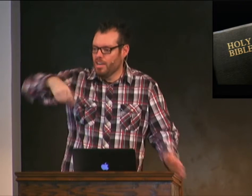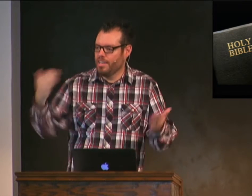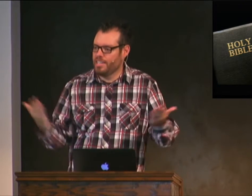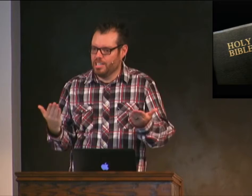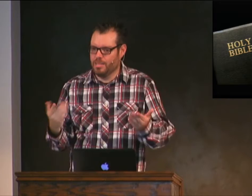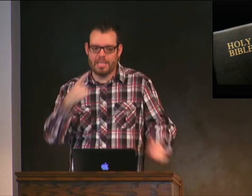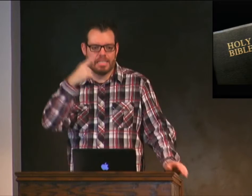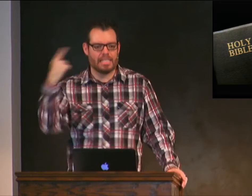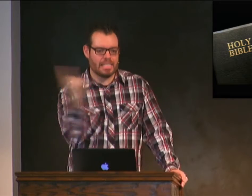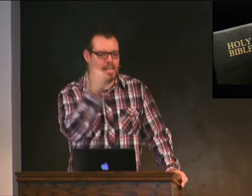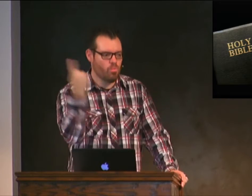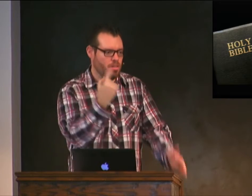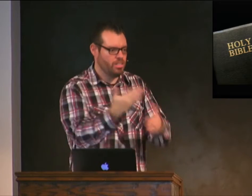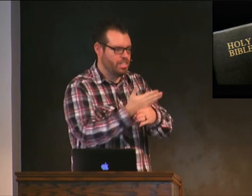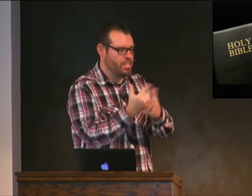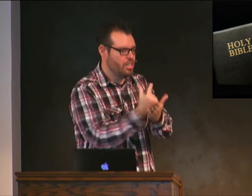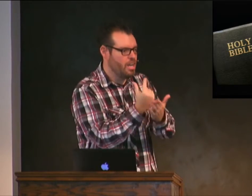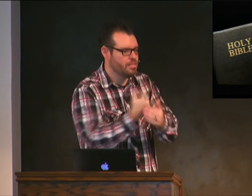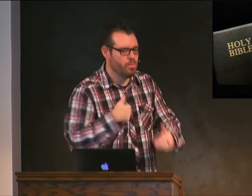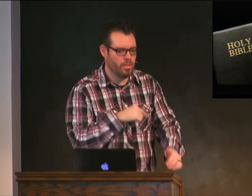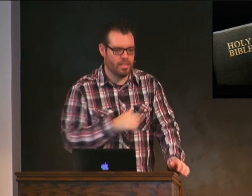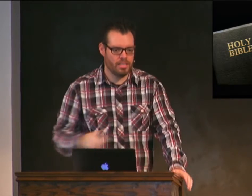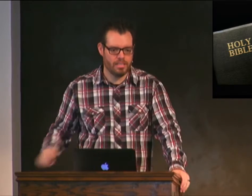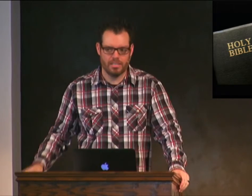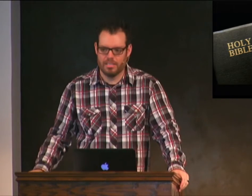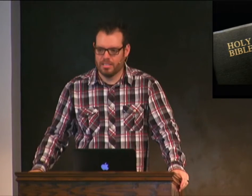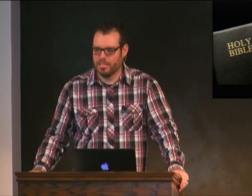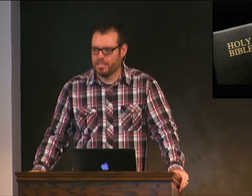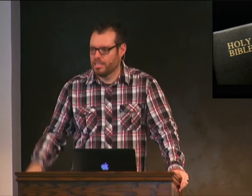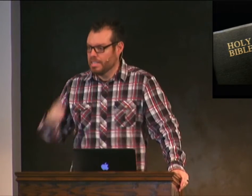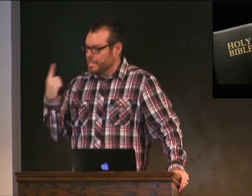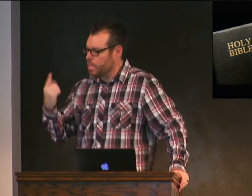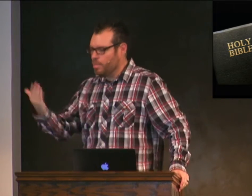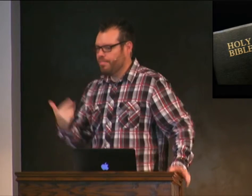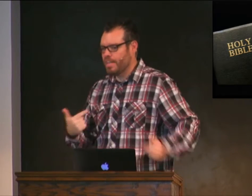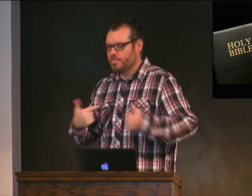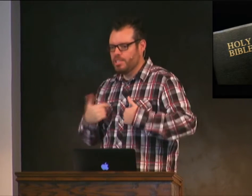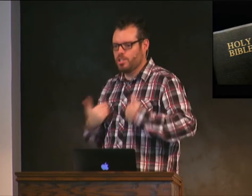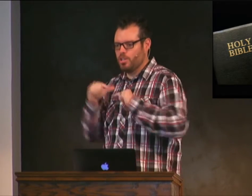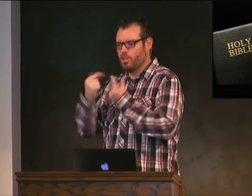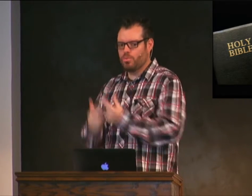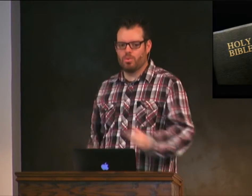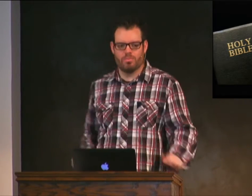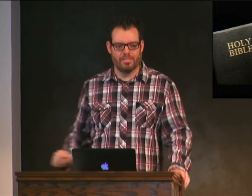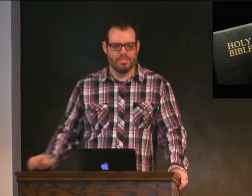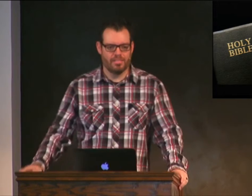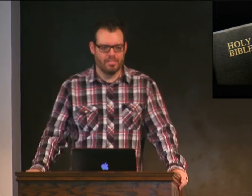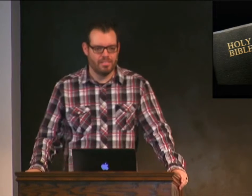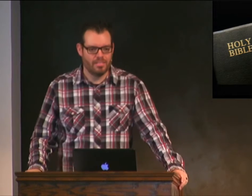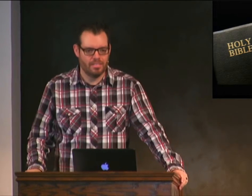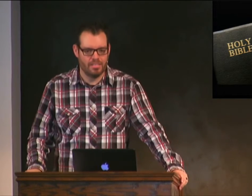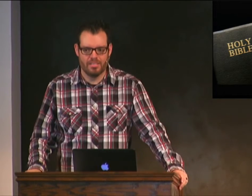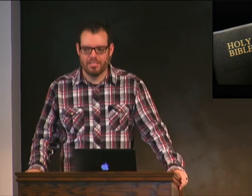We are here because someone shared the gospel with us. Someone invited me to a youth group.